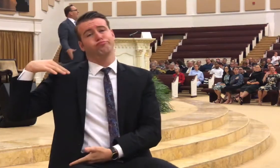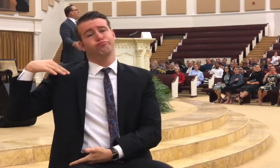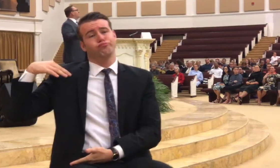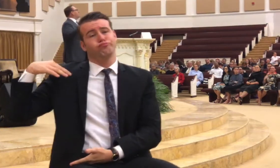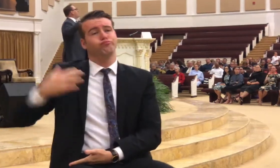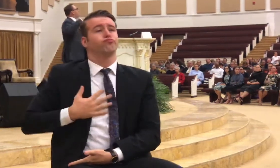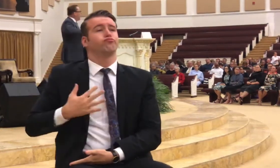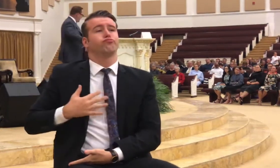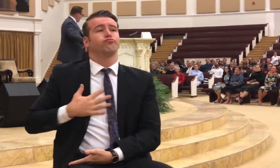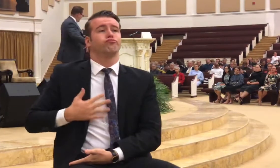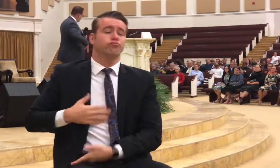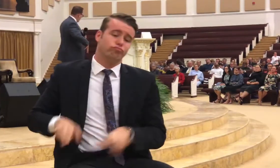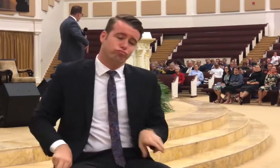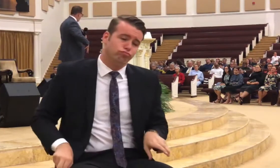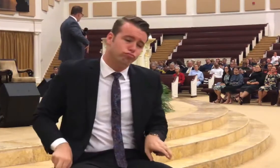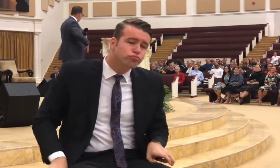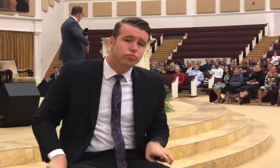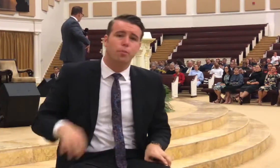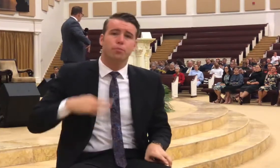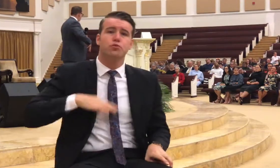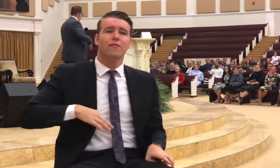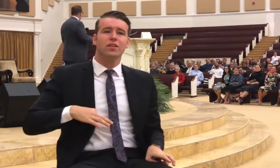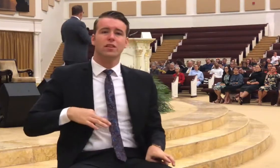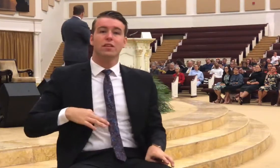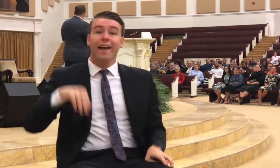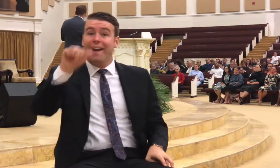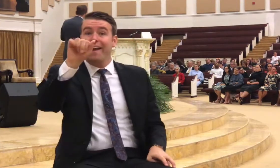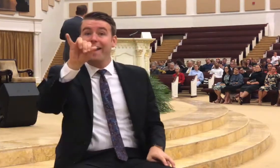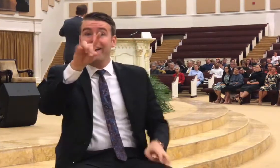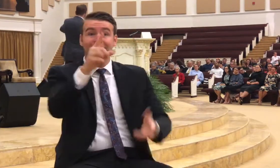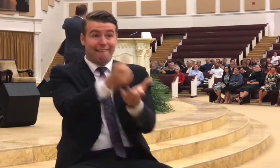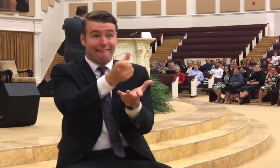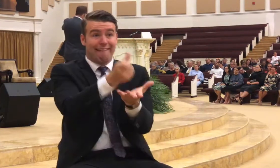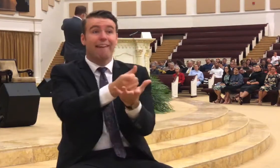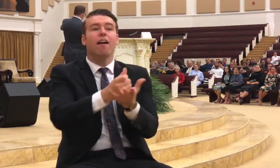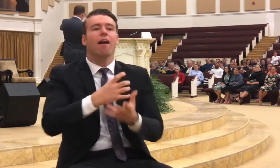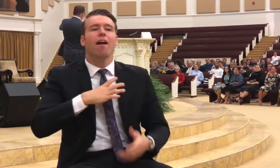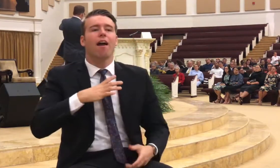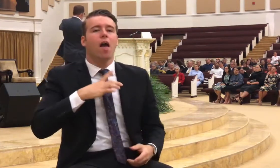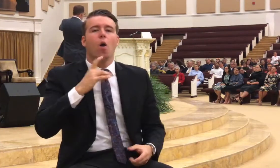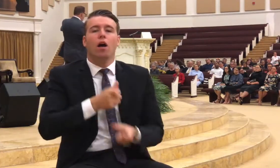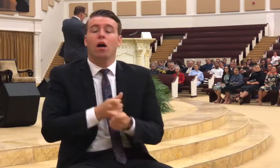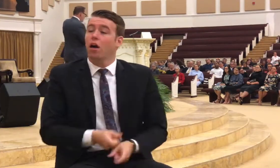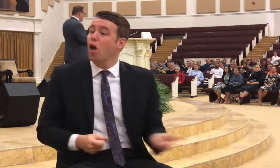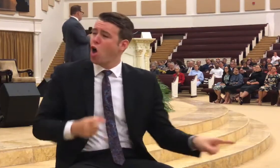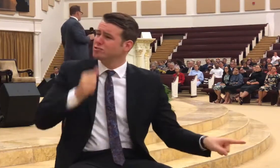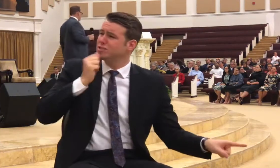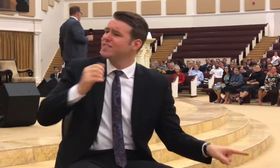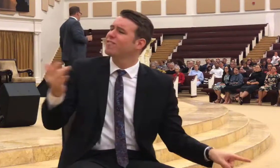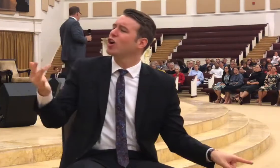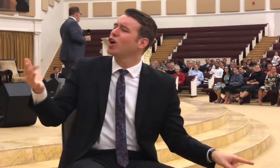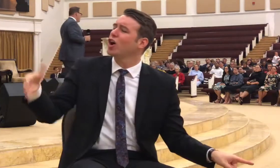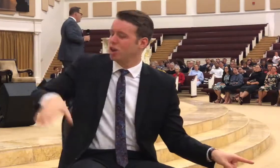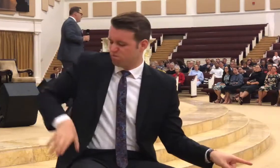are lining their pockets with based off of the sufferings of other